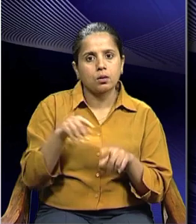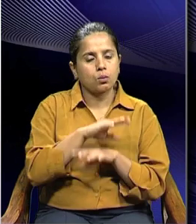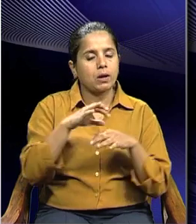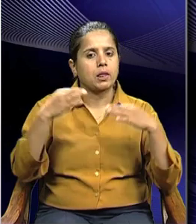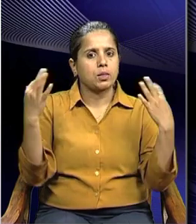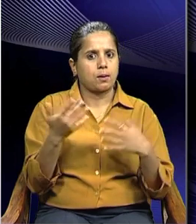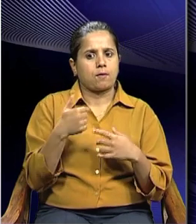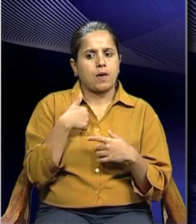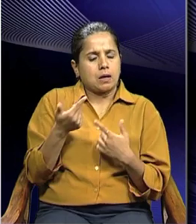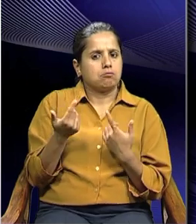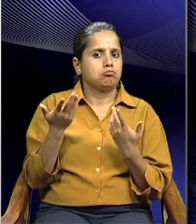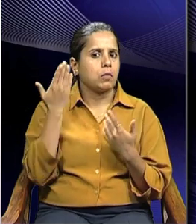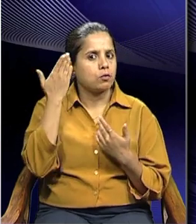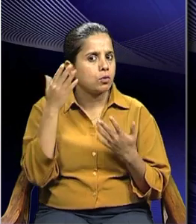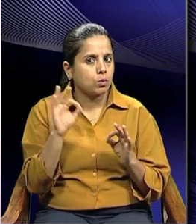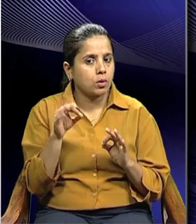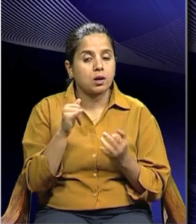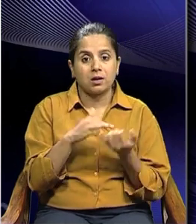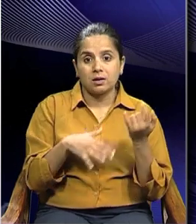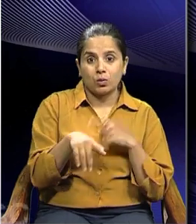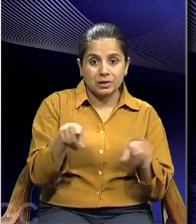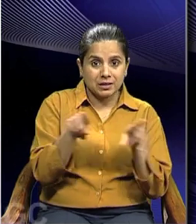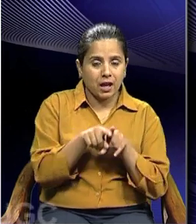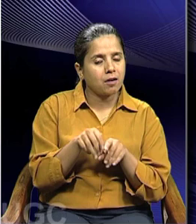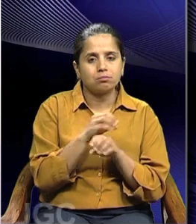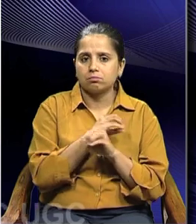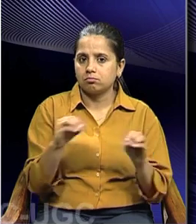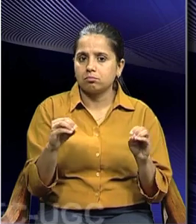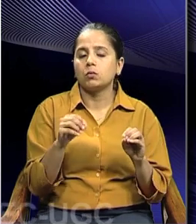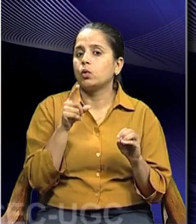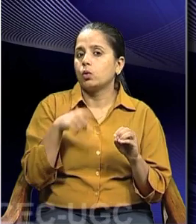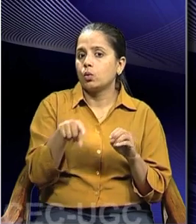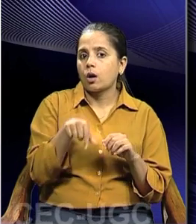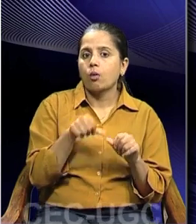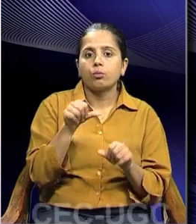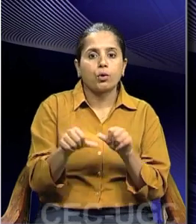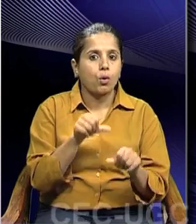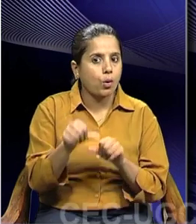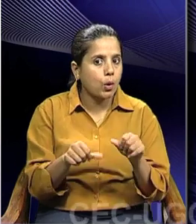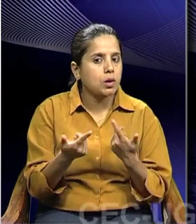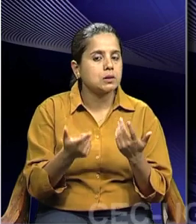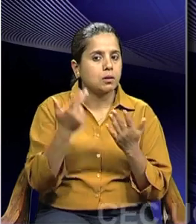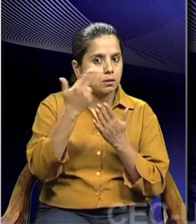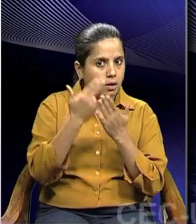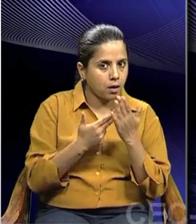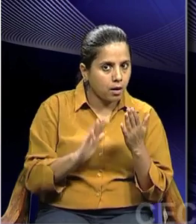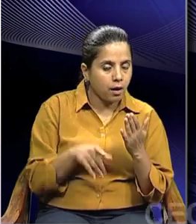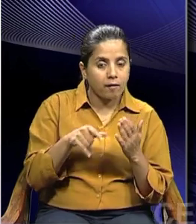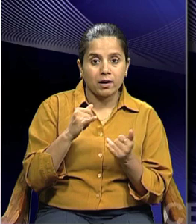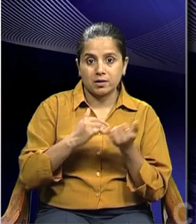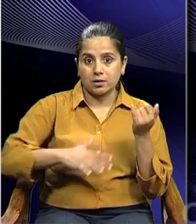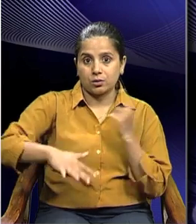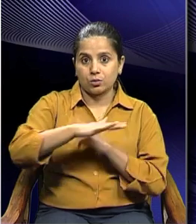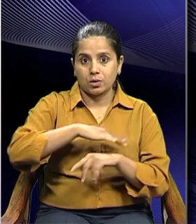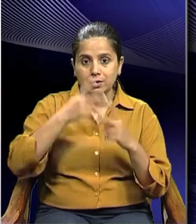new to us. Now that situation is not the same under which these processes were designed. Since the situation